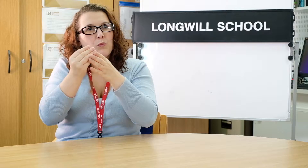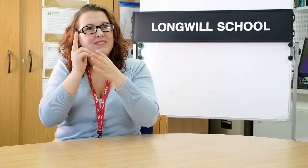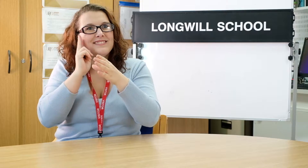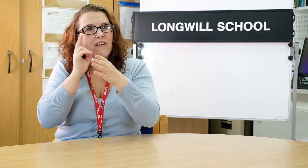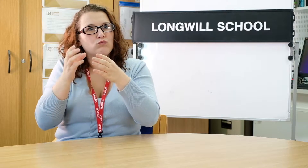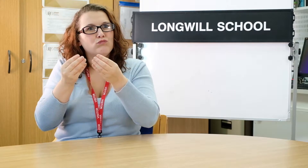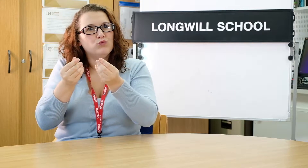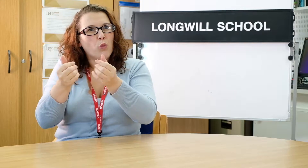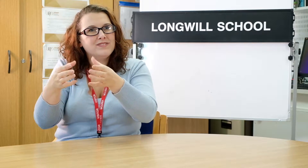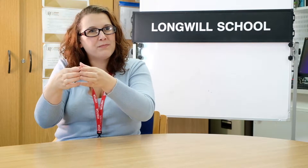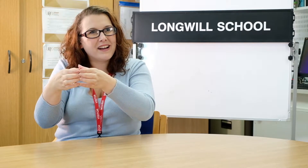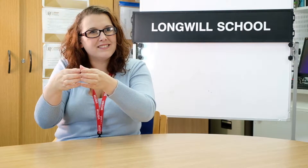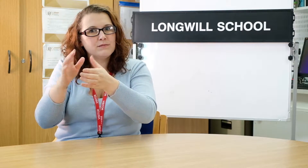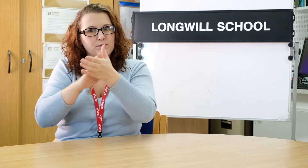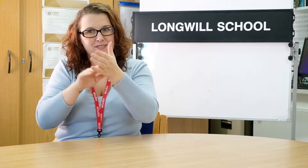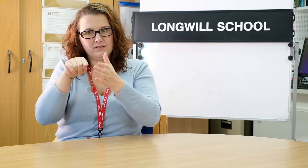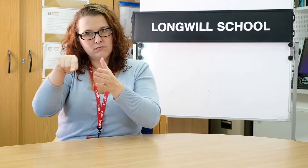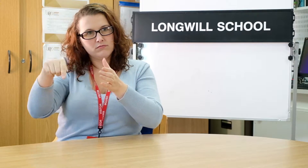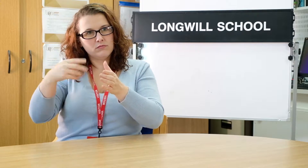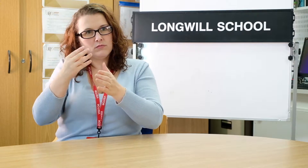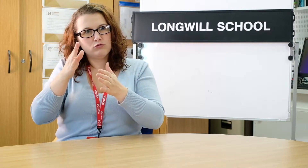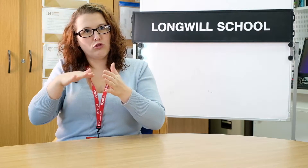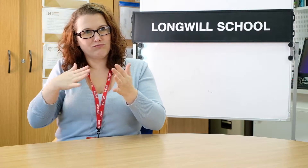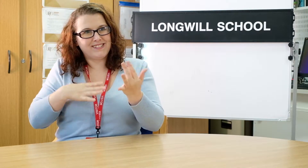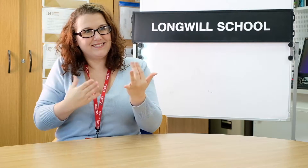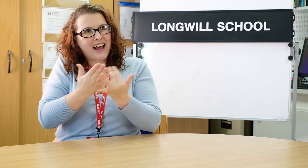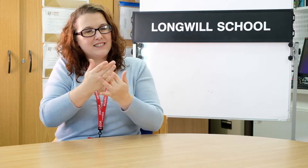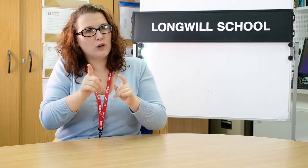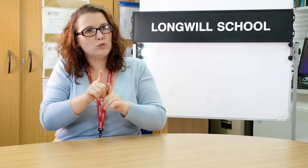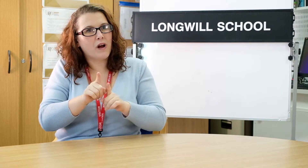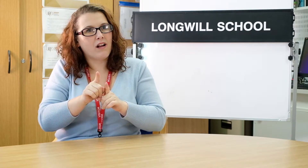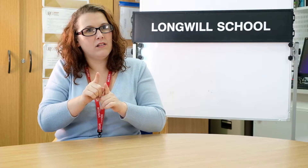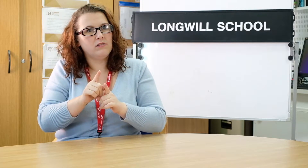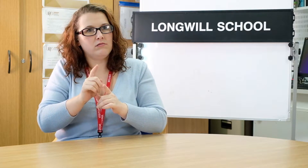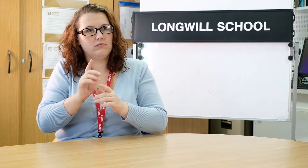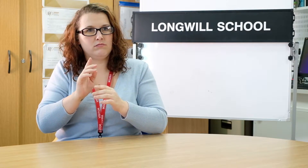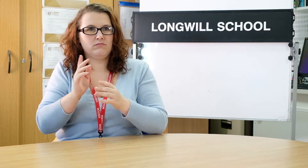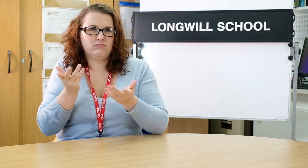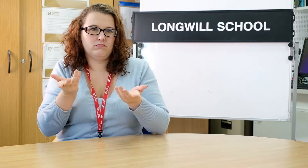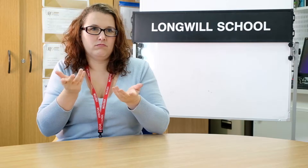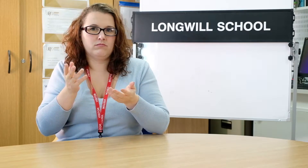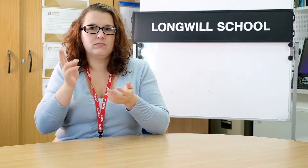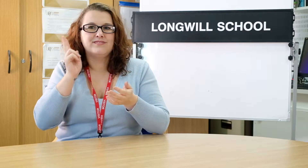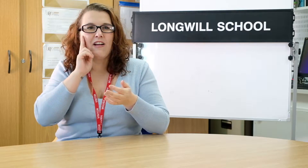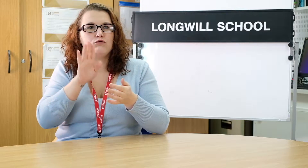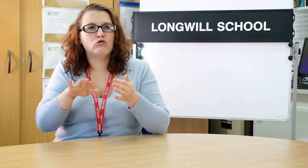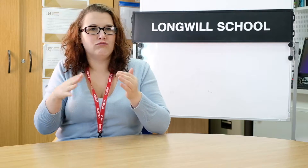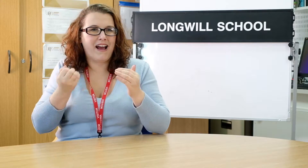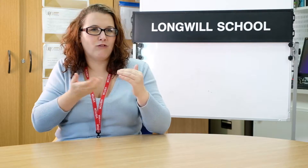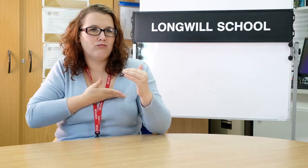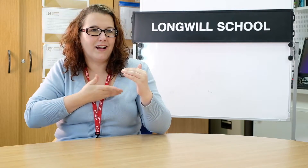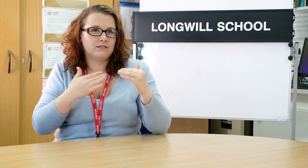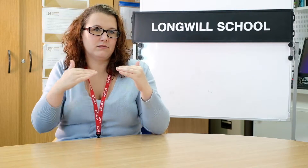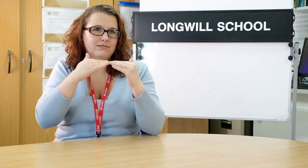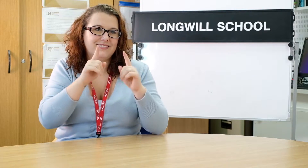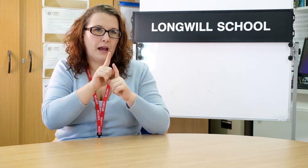deaf schools. There are also mainstream schools with deaf resource bases, and those children need access as well.